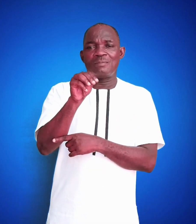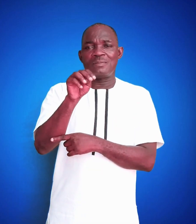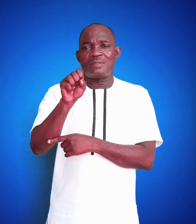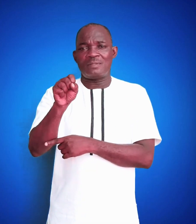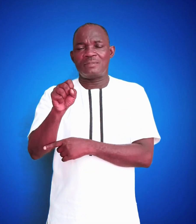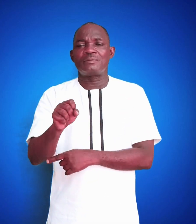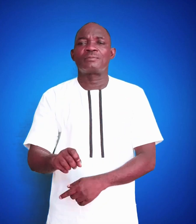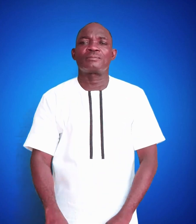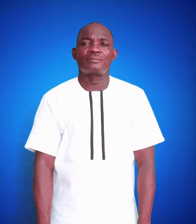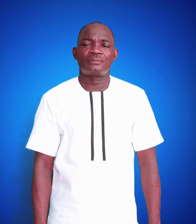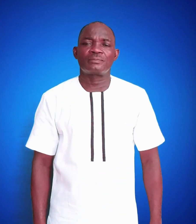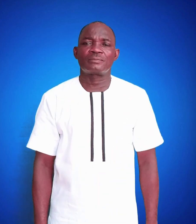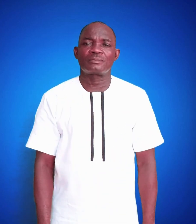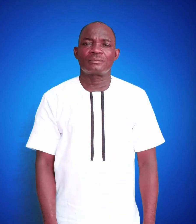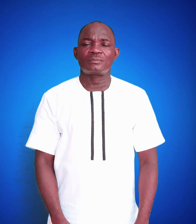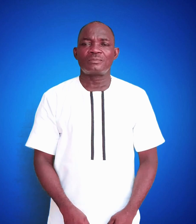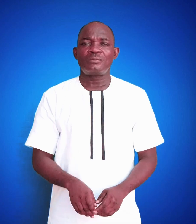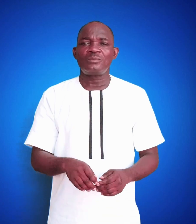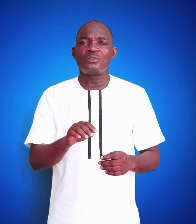LMS.